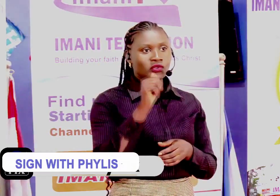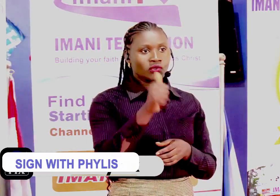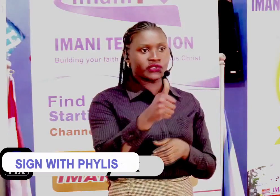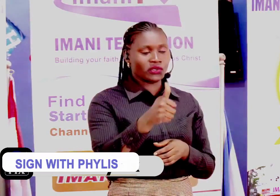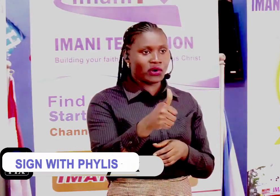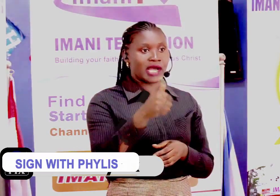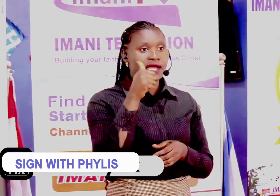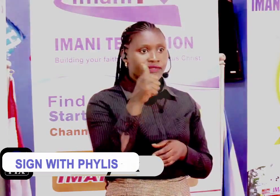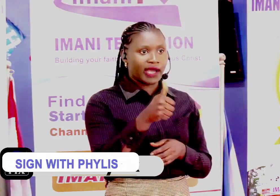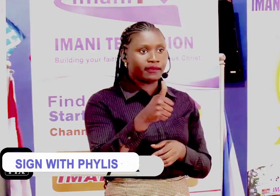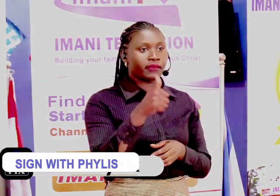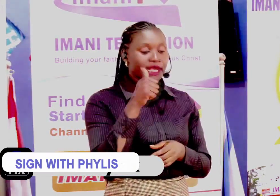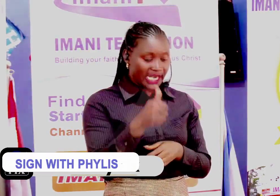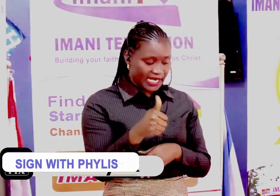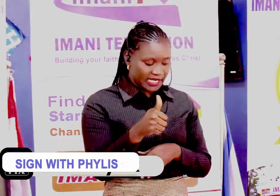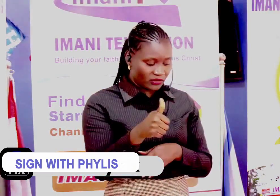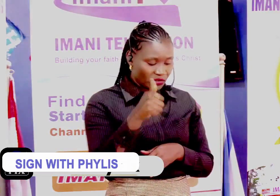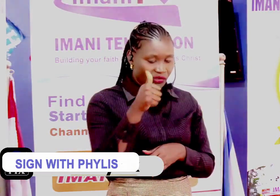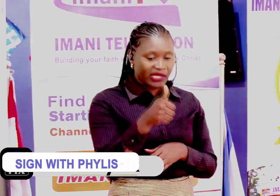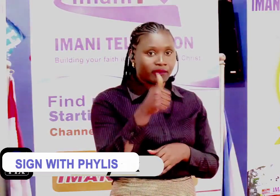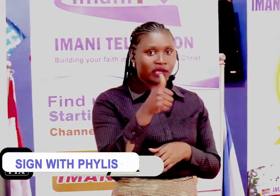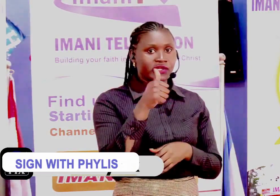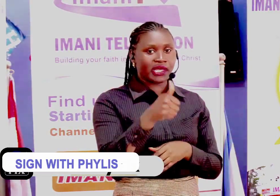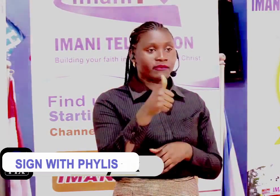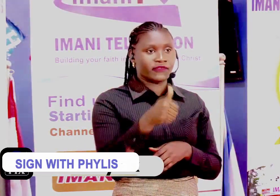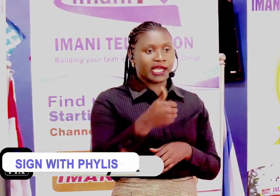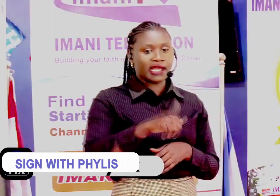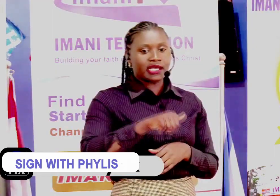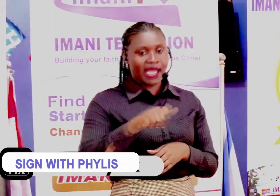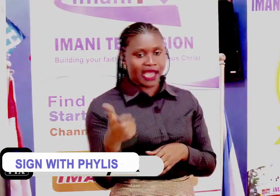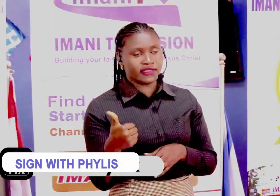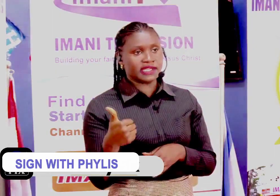Using your thumbnail or your thumb finger. Other.